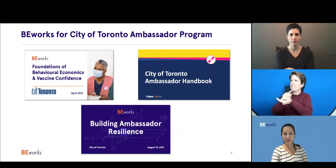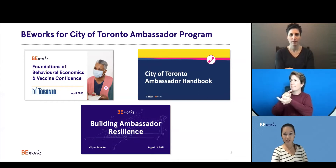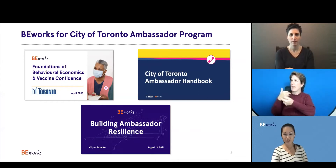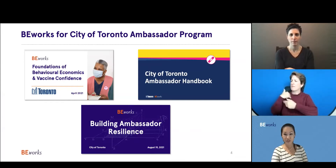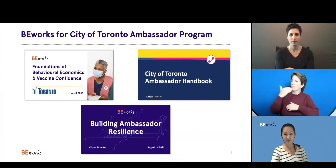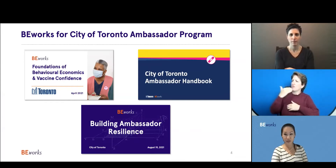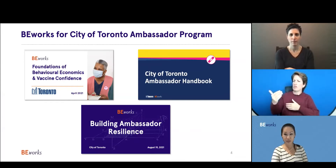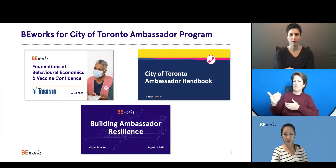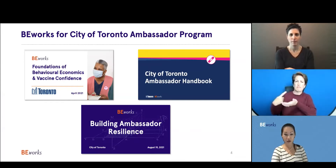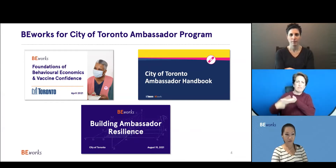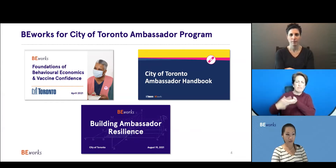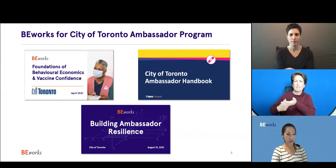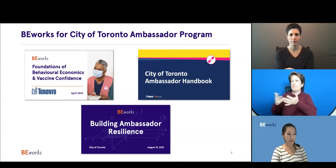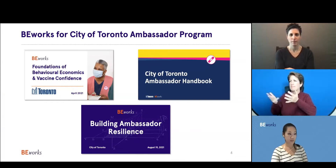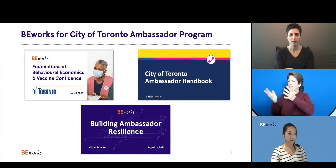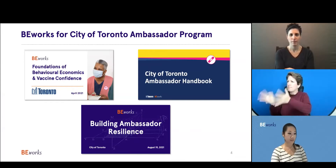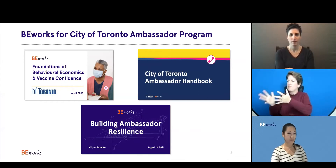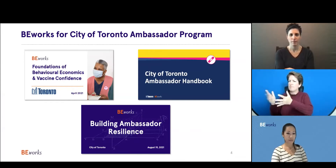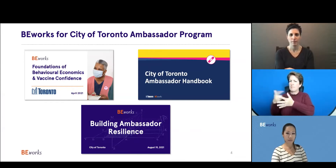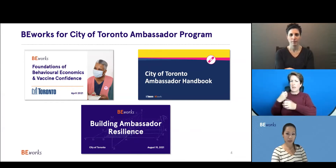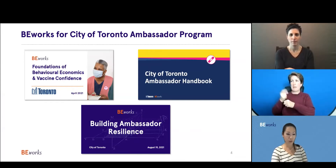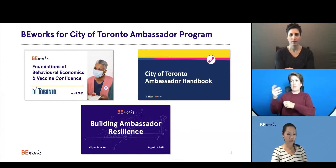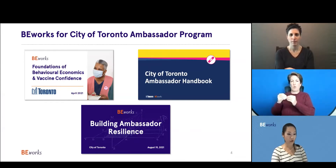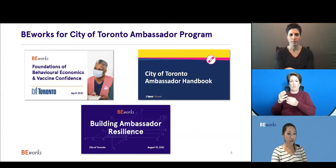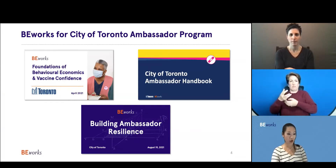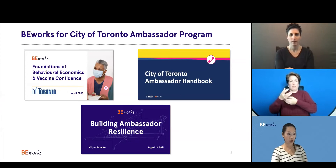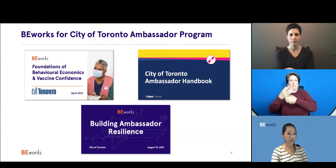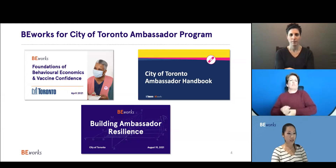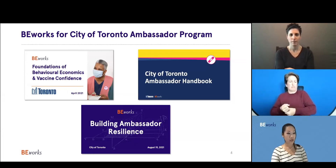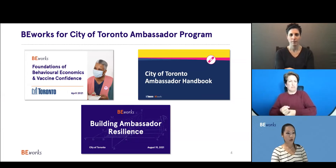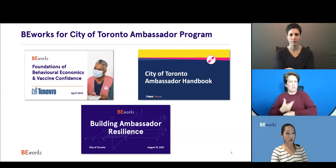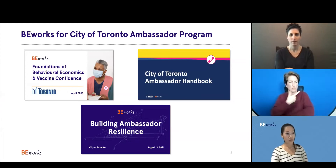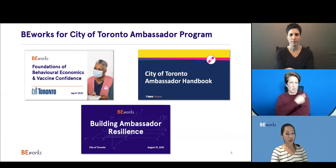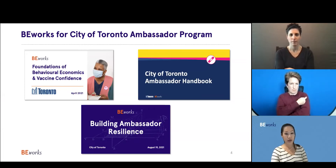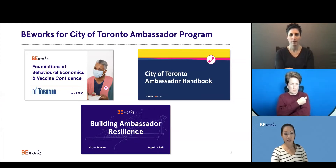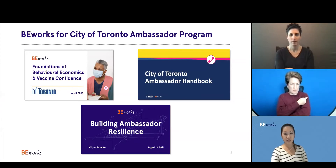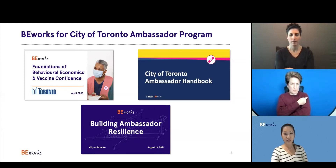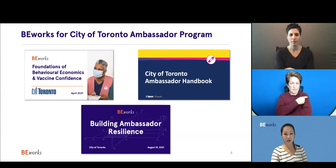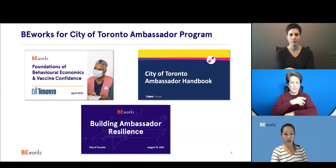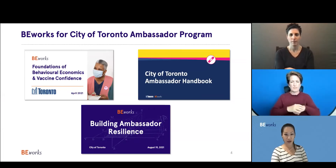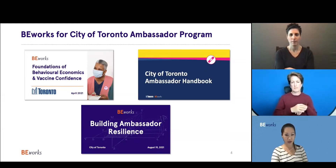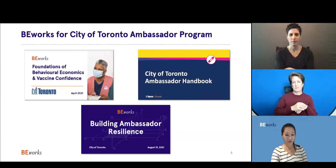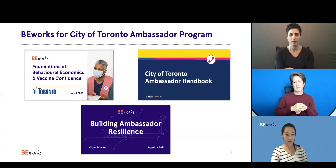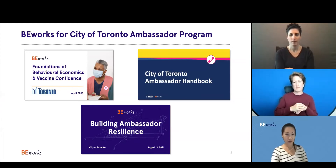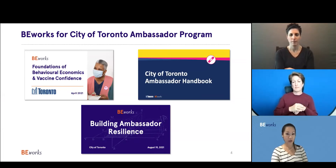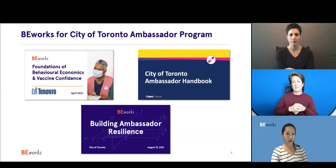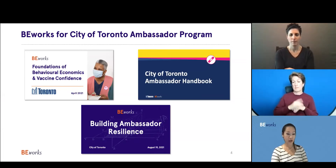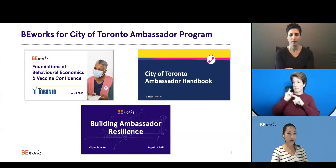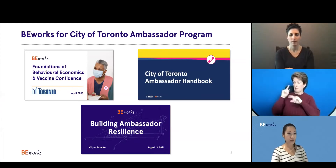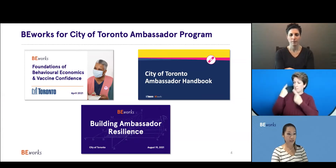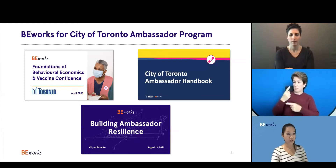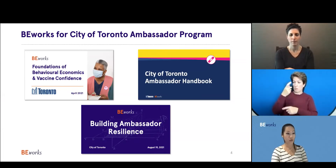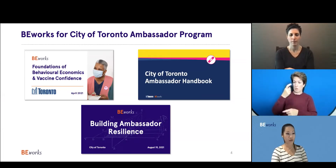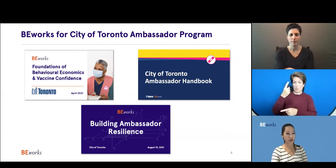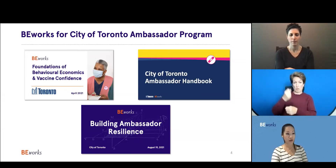can increase their vaccine confidence. Now, we've learned a lot over the last year and a half on how